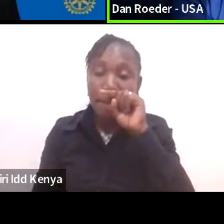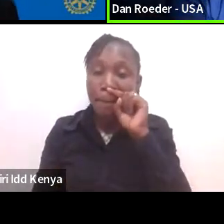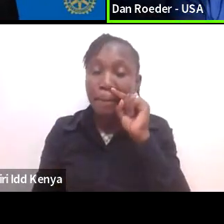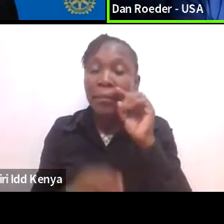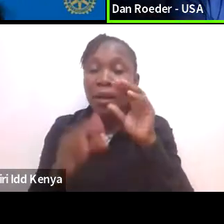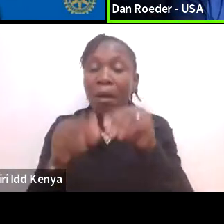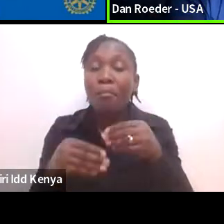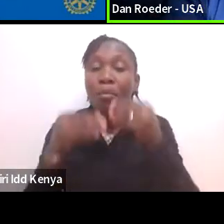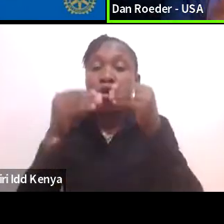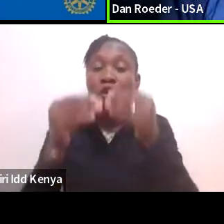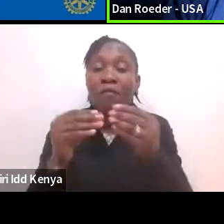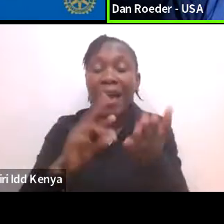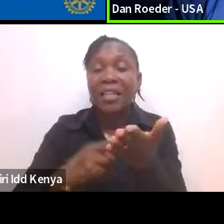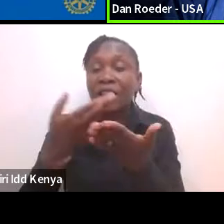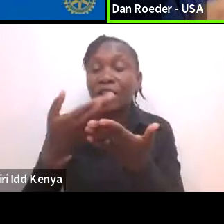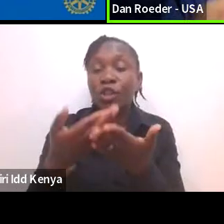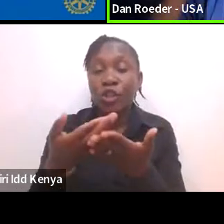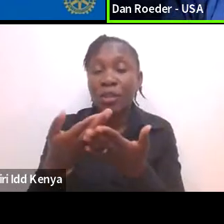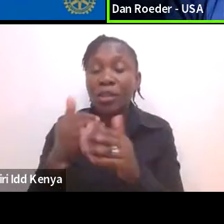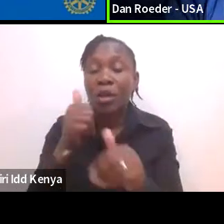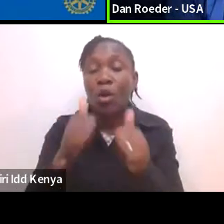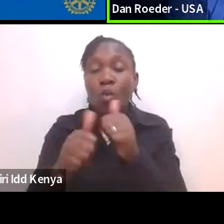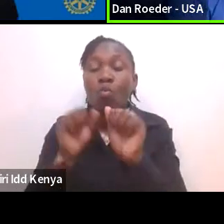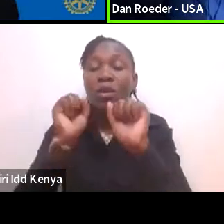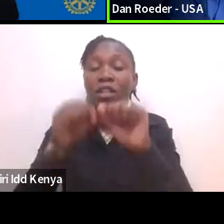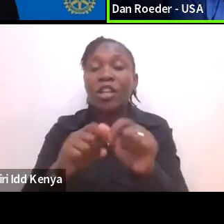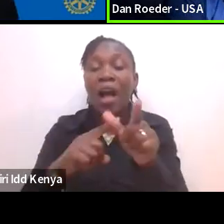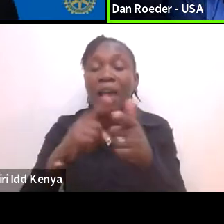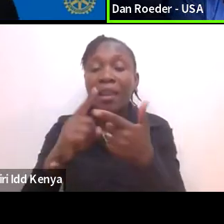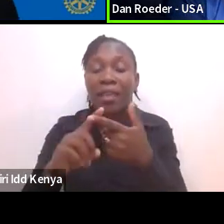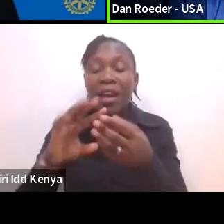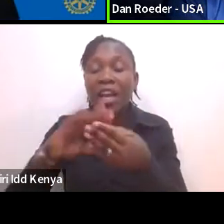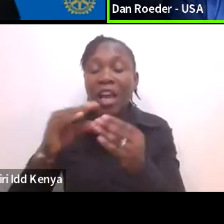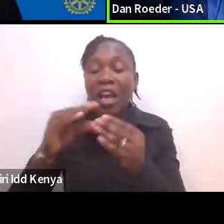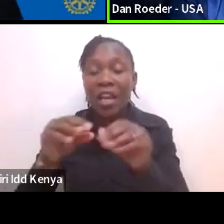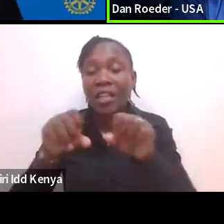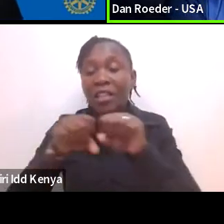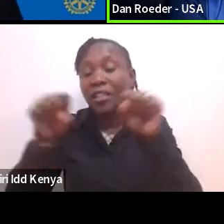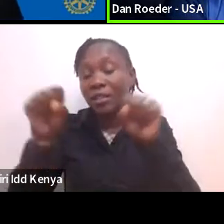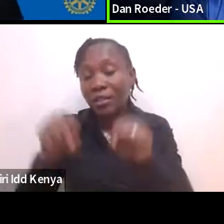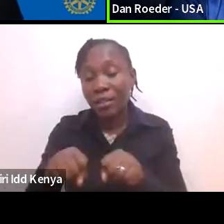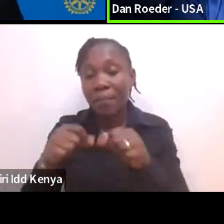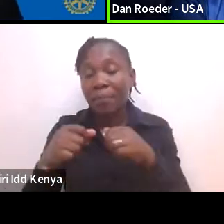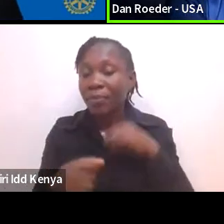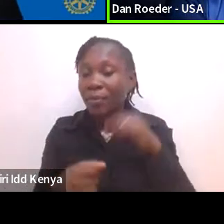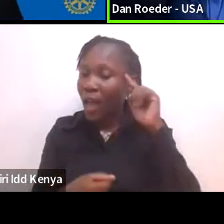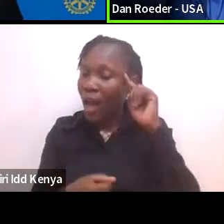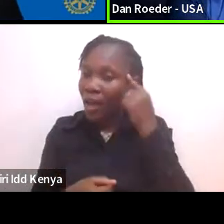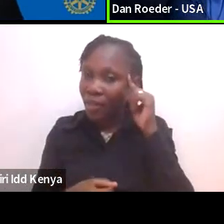provide these resources that can then create systems. So I think it's